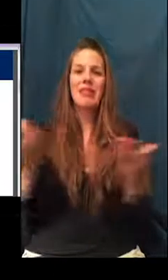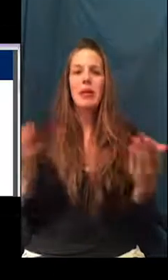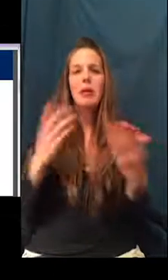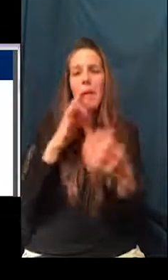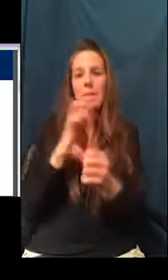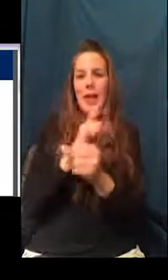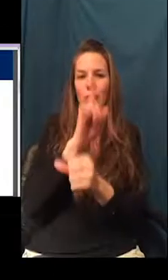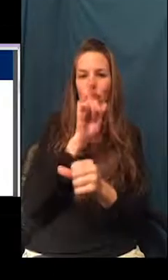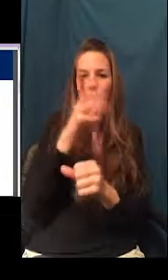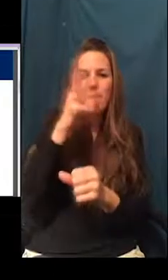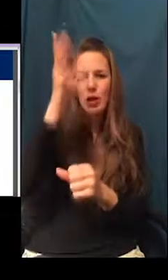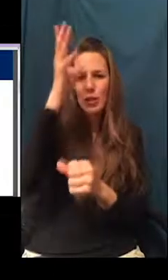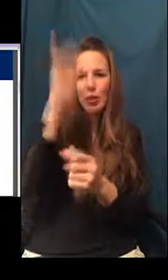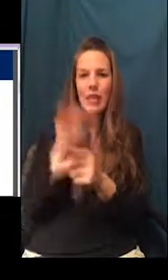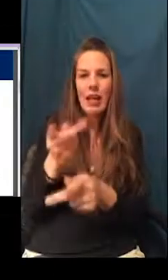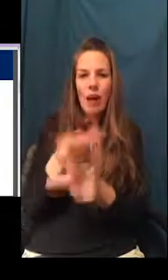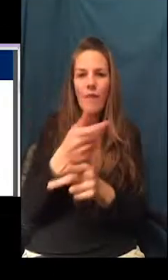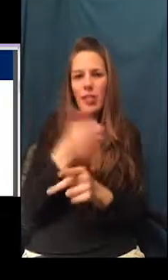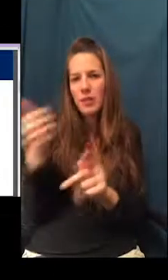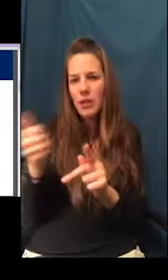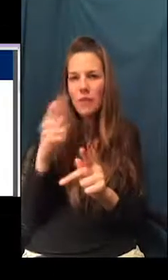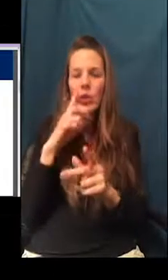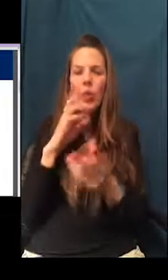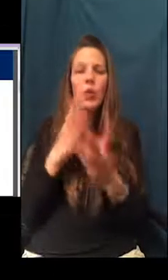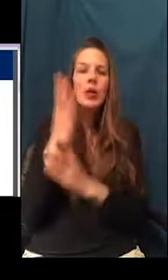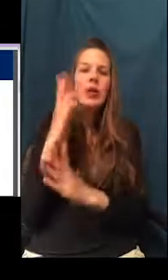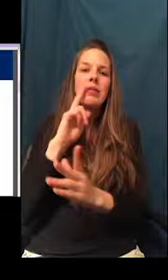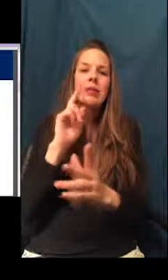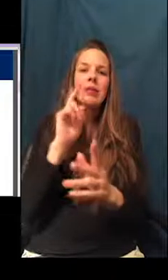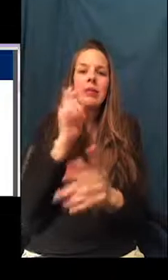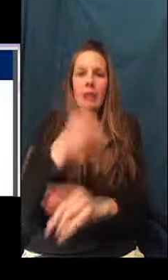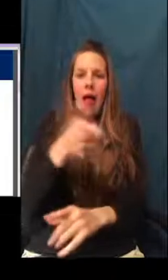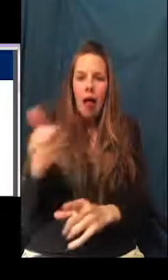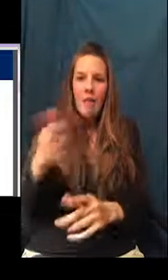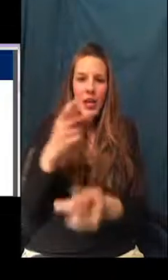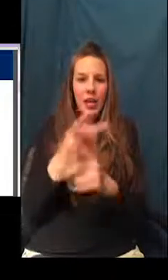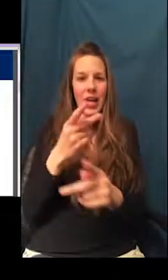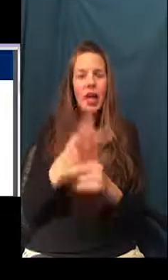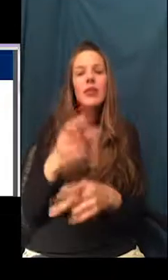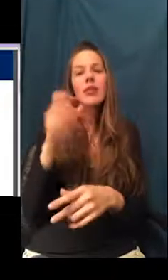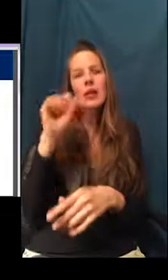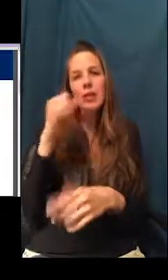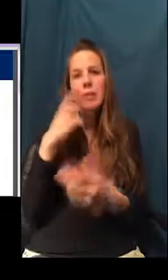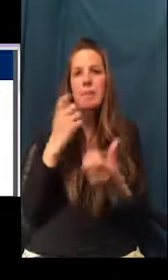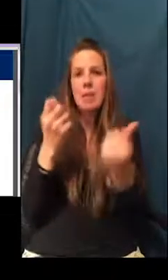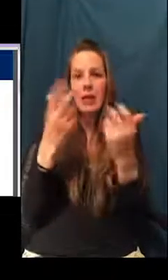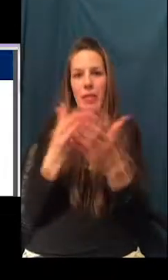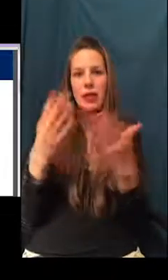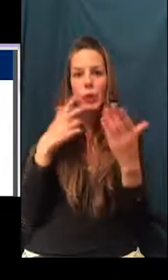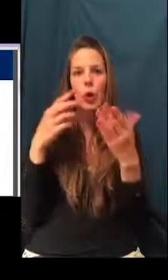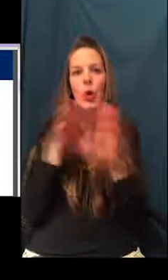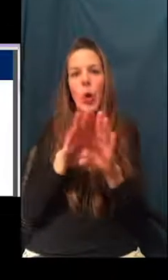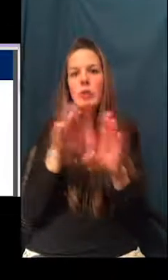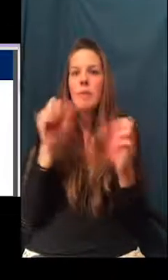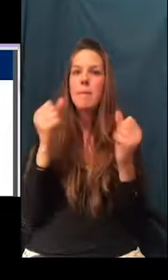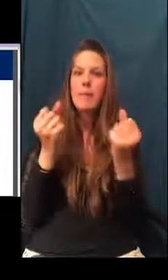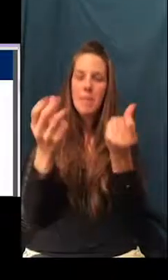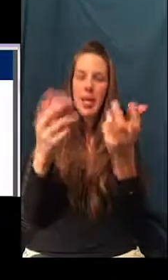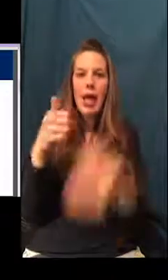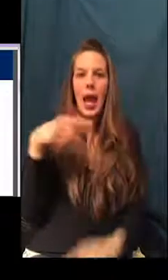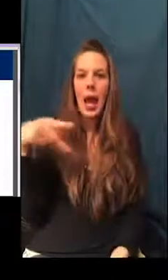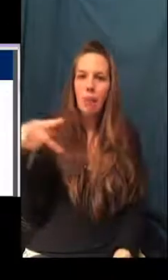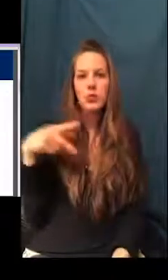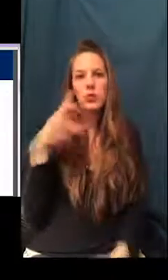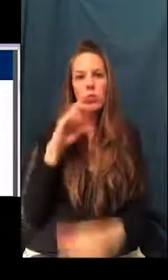making sure parents are taking care of themselves through self-care. Of course, gyms are closed, but there's many apps out there that people can